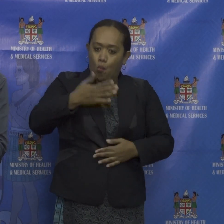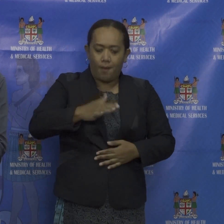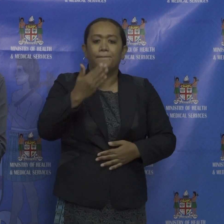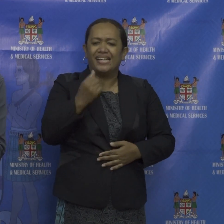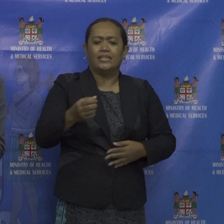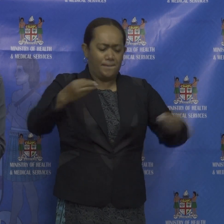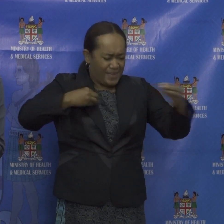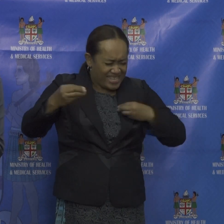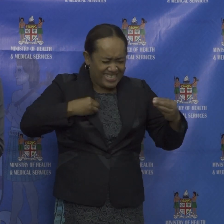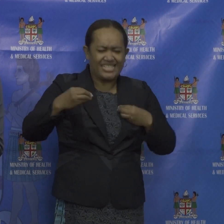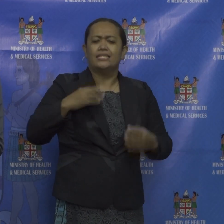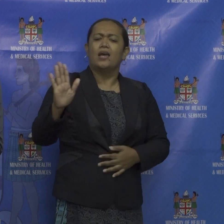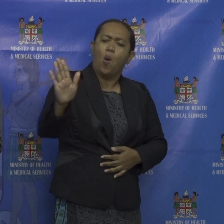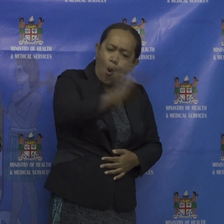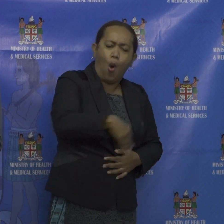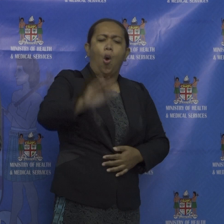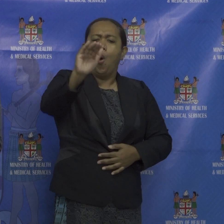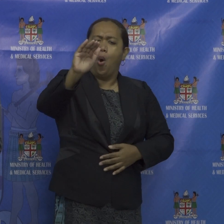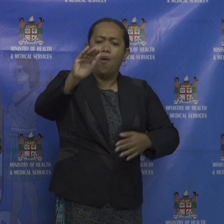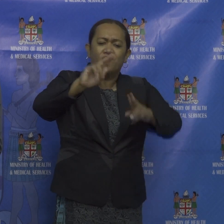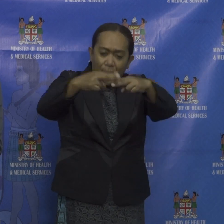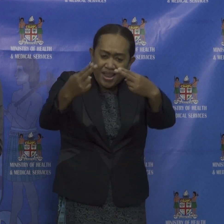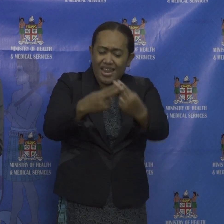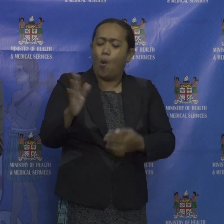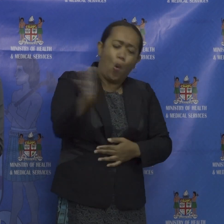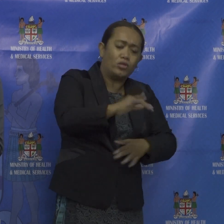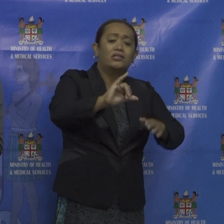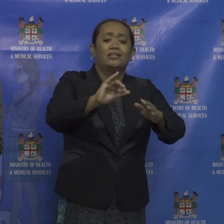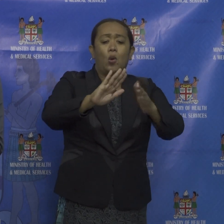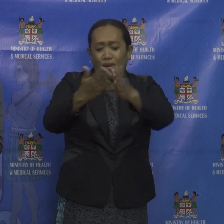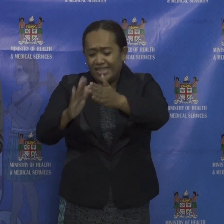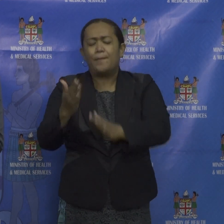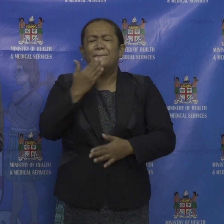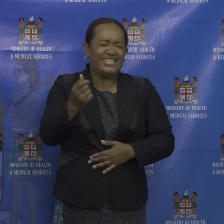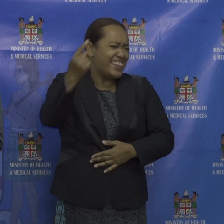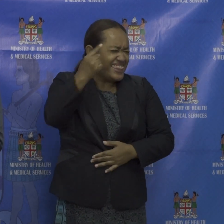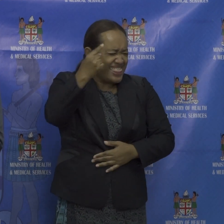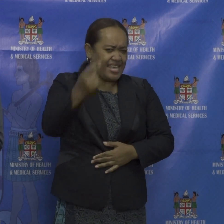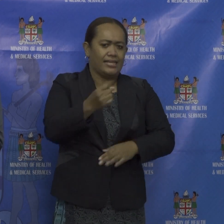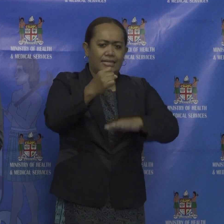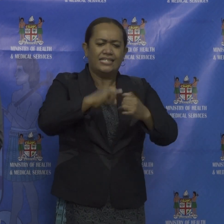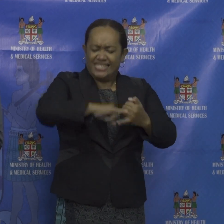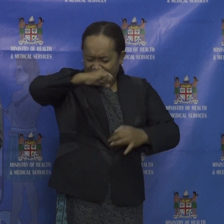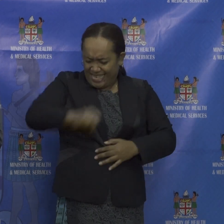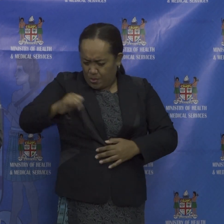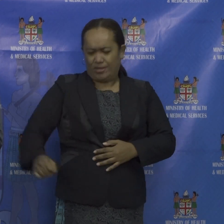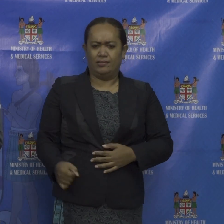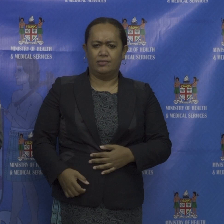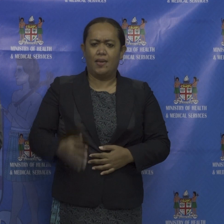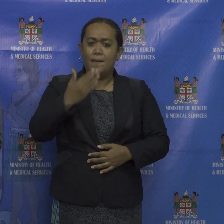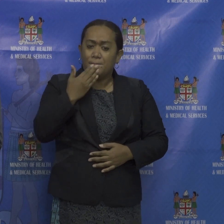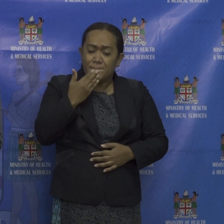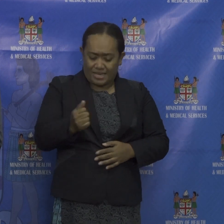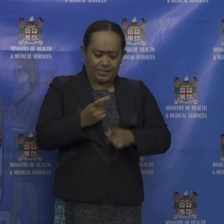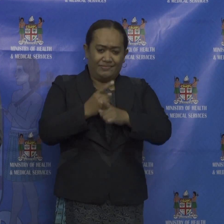businesses all think just as seriously about the steps that they can take as well. The health guidance we publish is the baseline